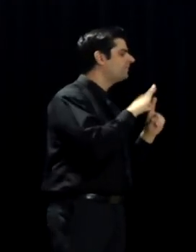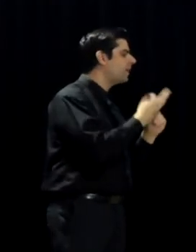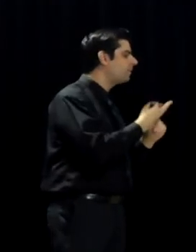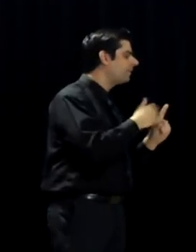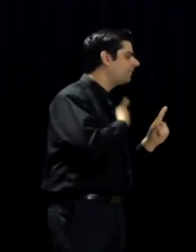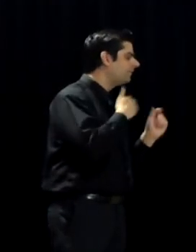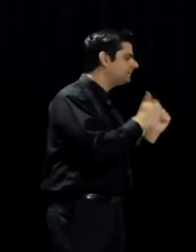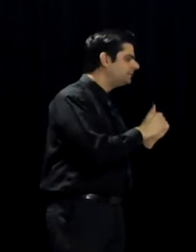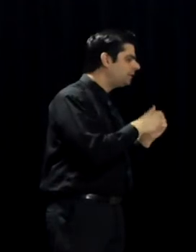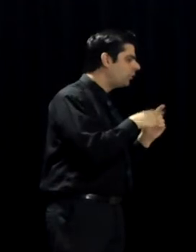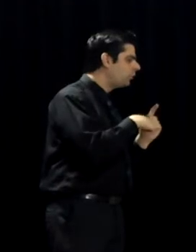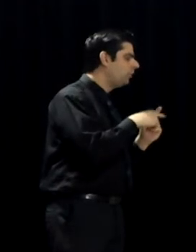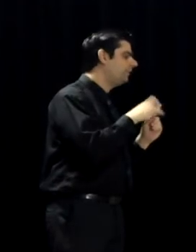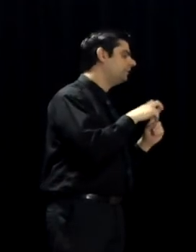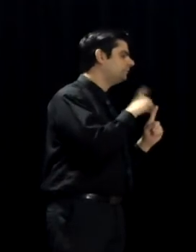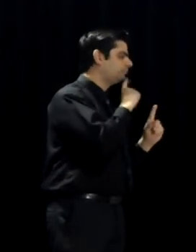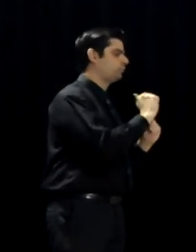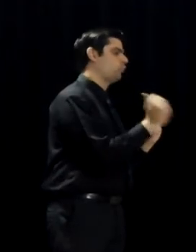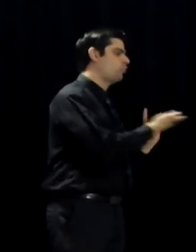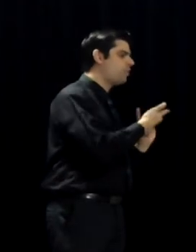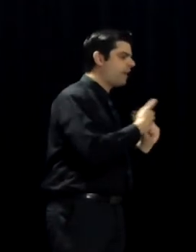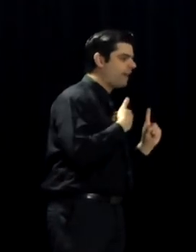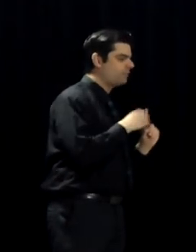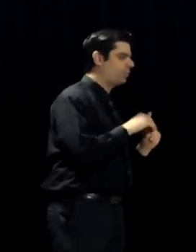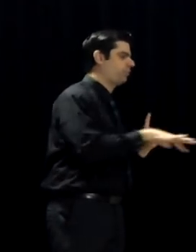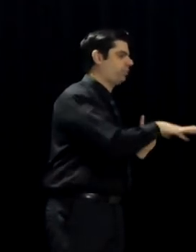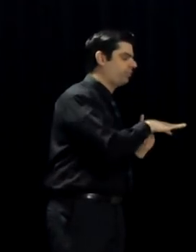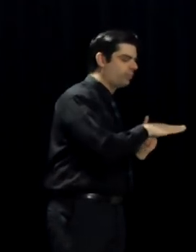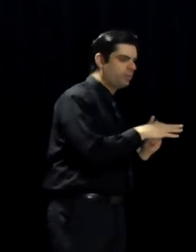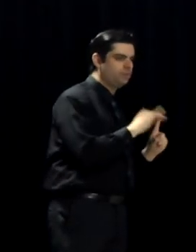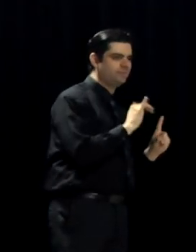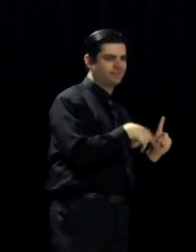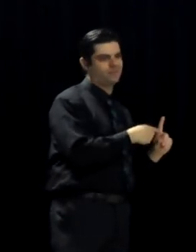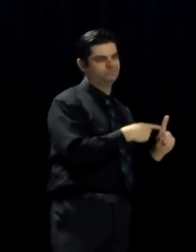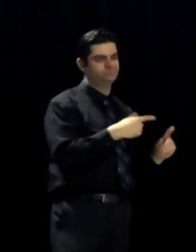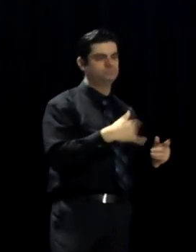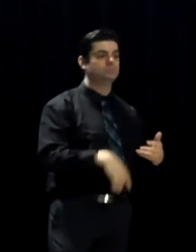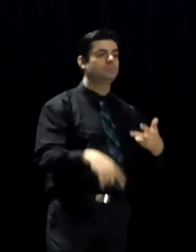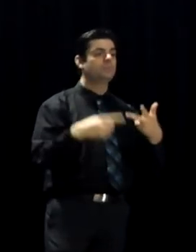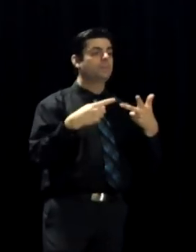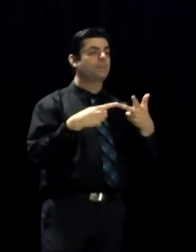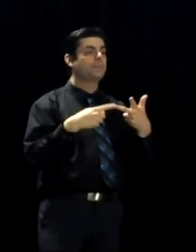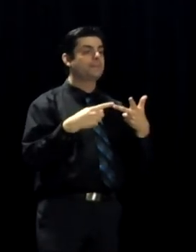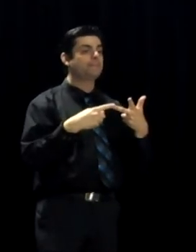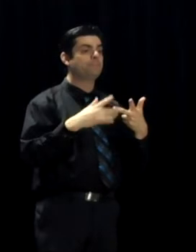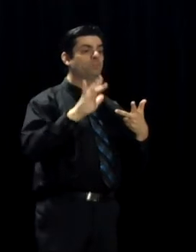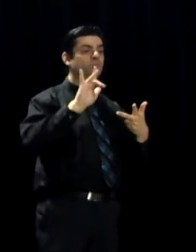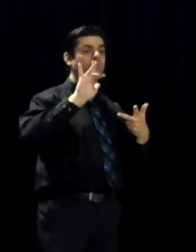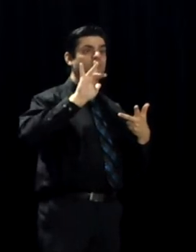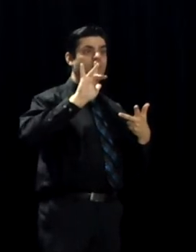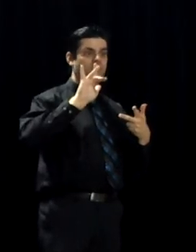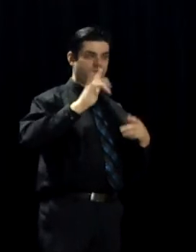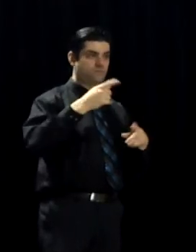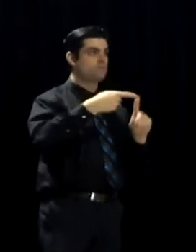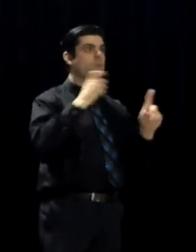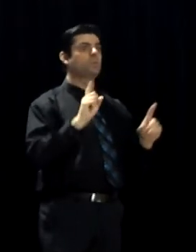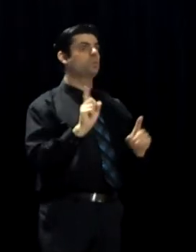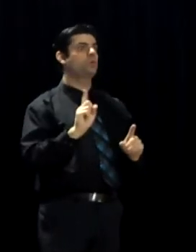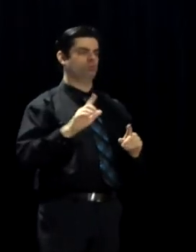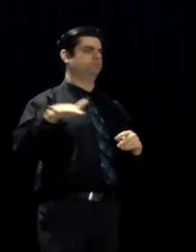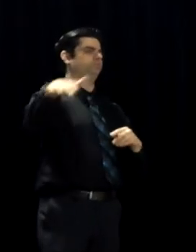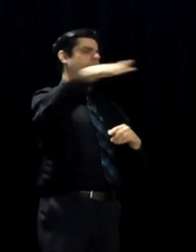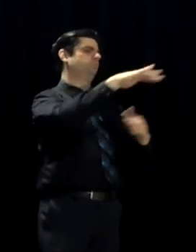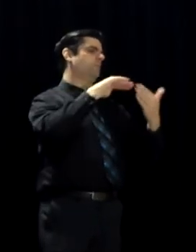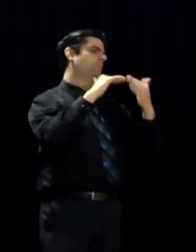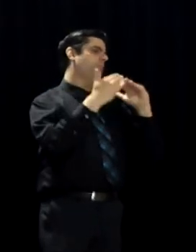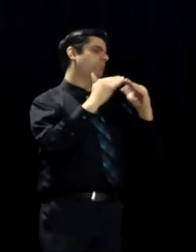them positive with COVID-19. And then we have 25 individuals from the community at large. Again, 53% of these